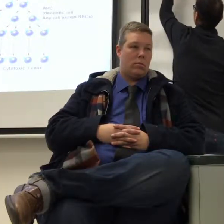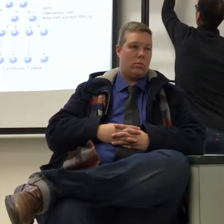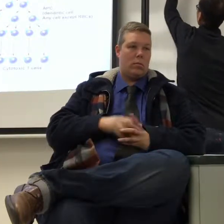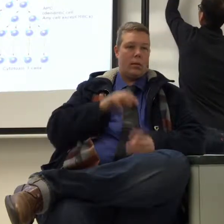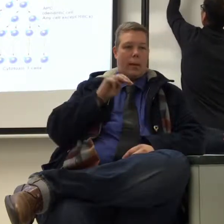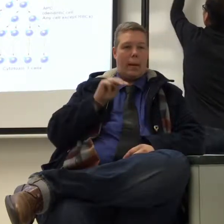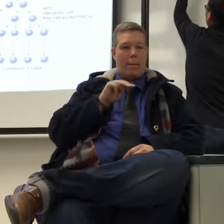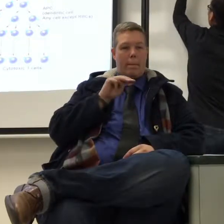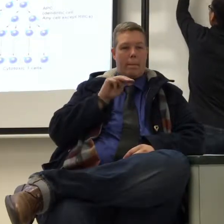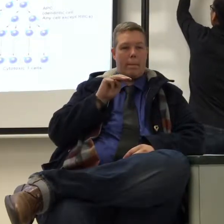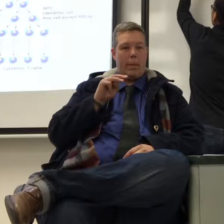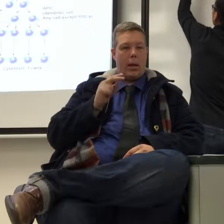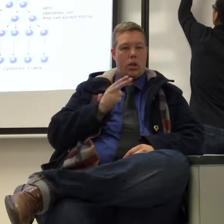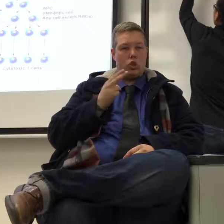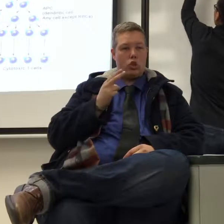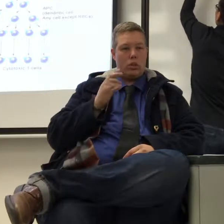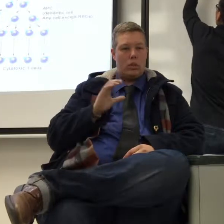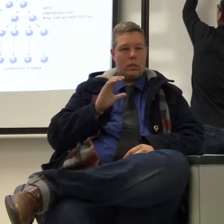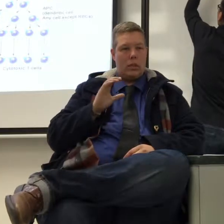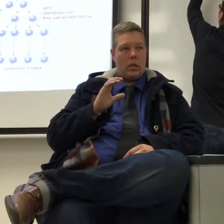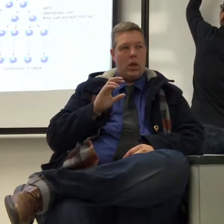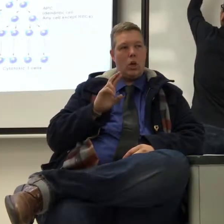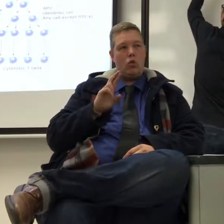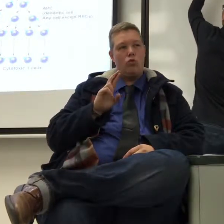MHC restriction.